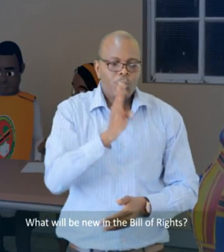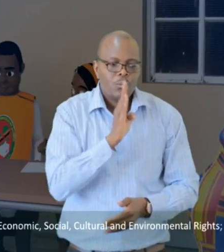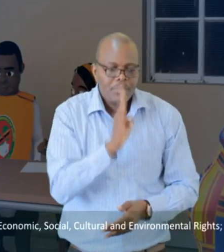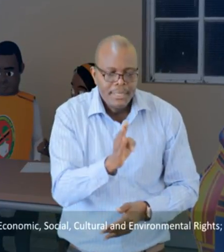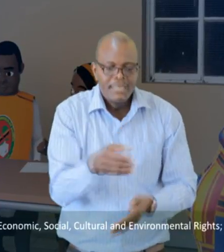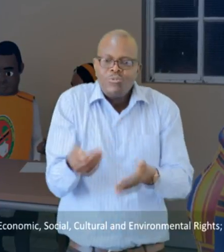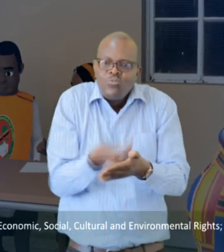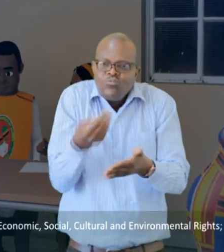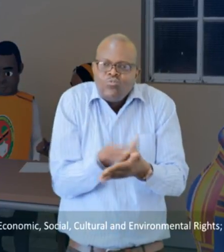Economic,